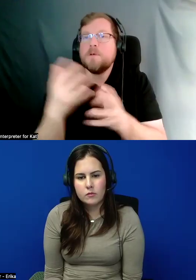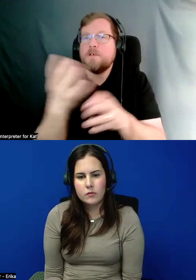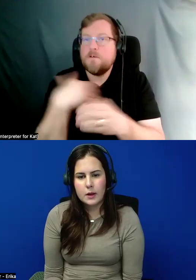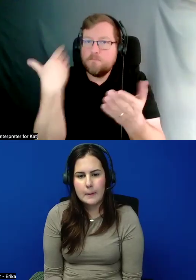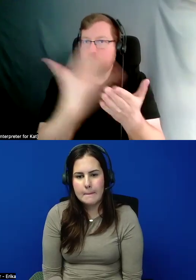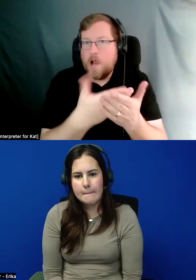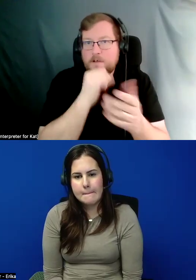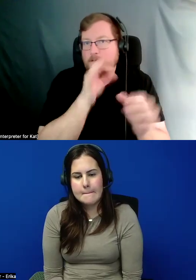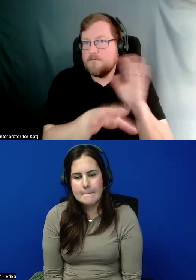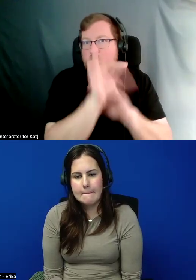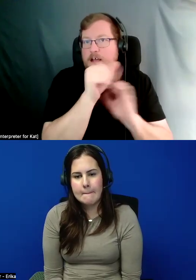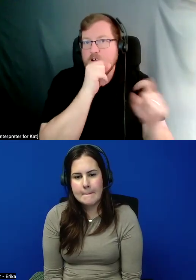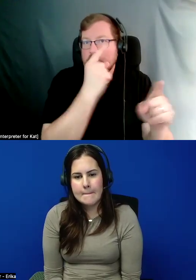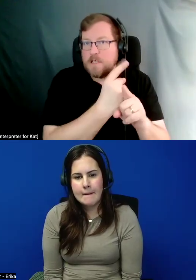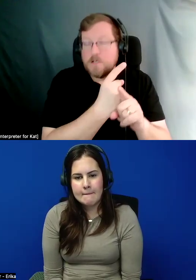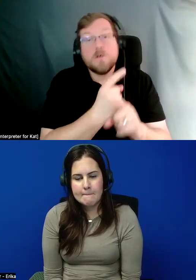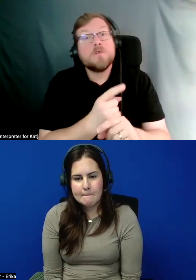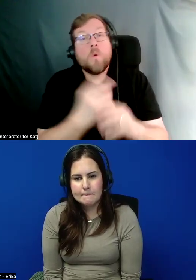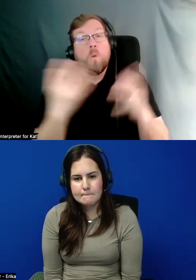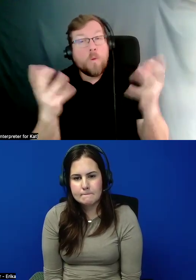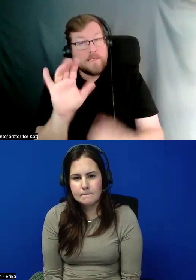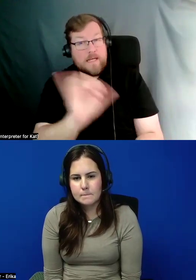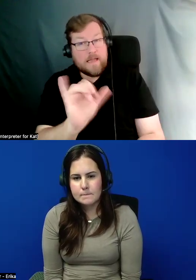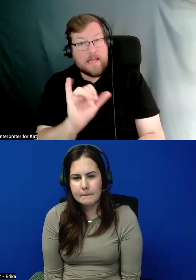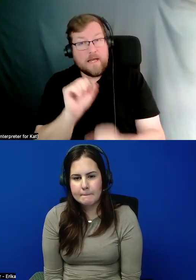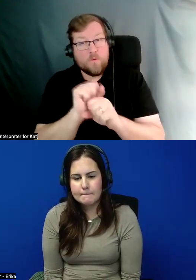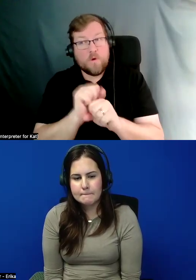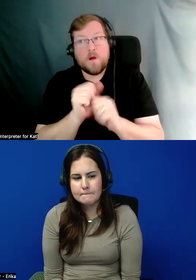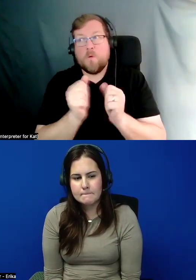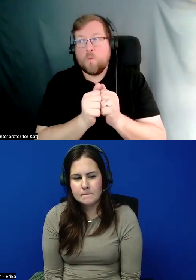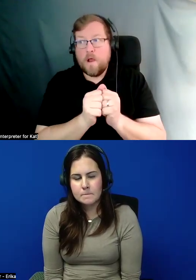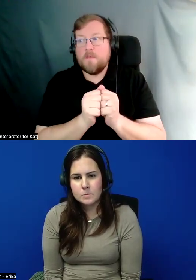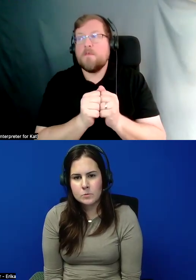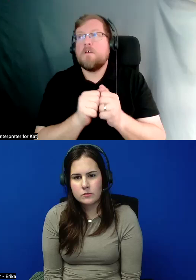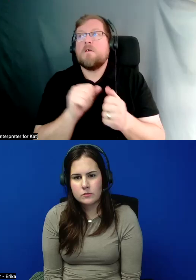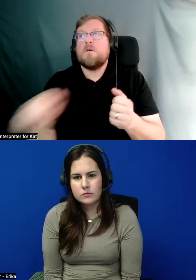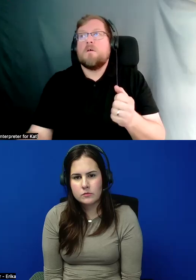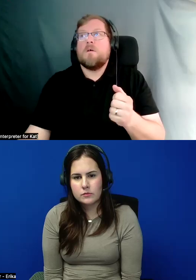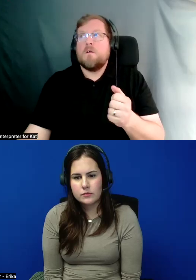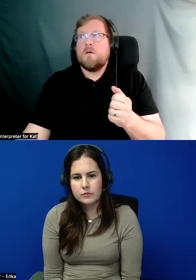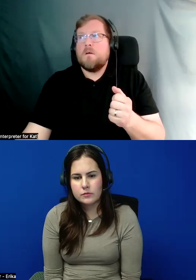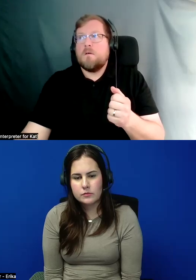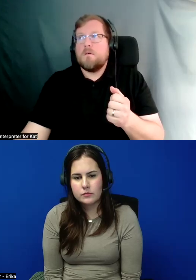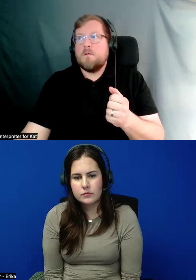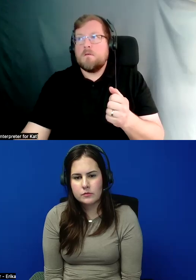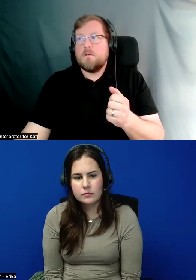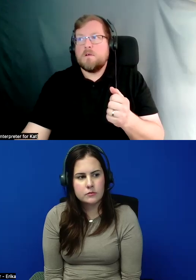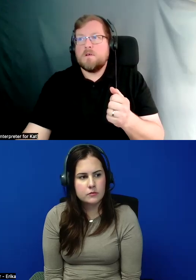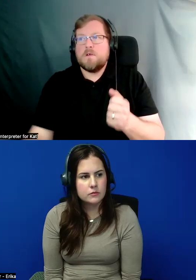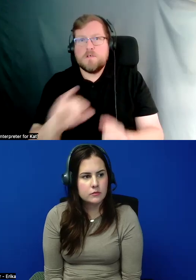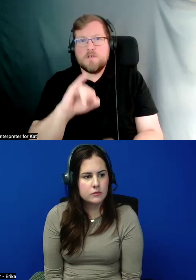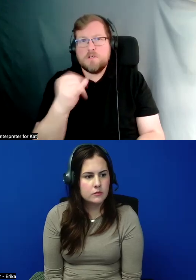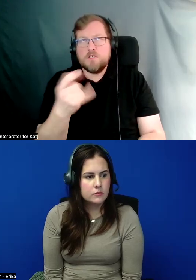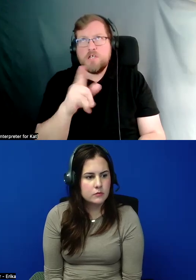sister. So what was it like working with JC and Raphael